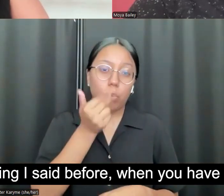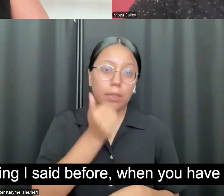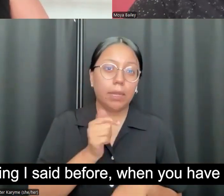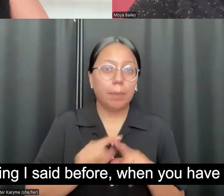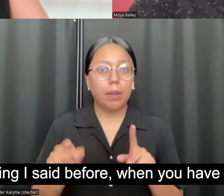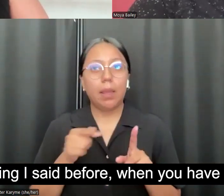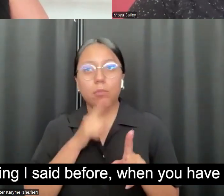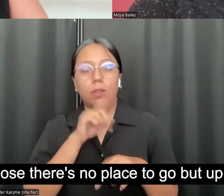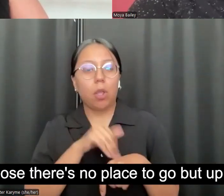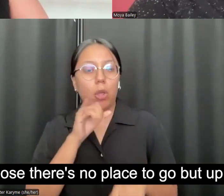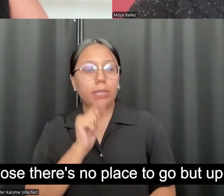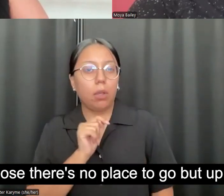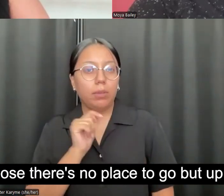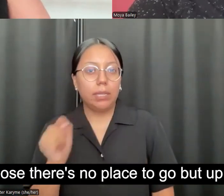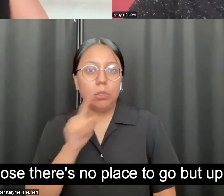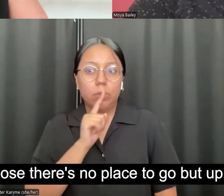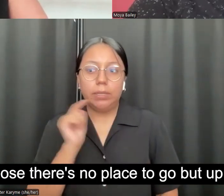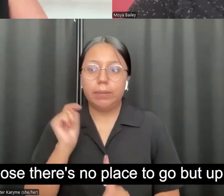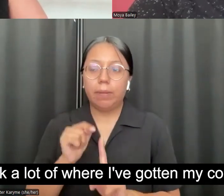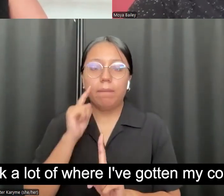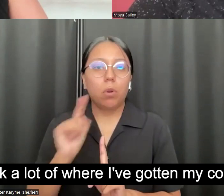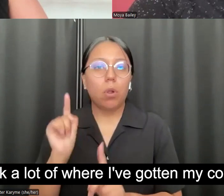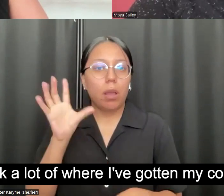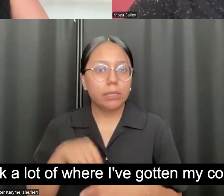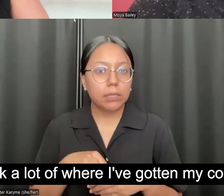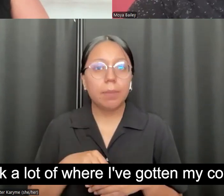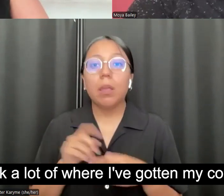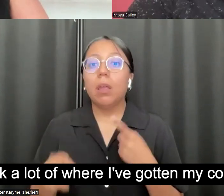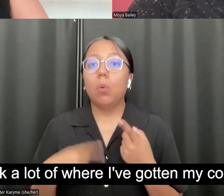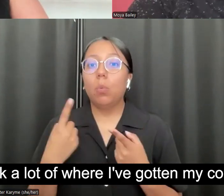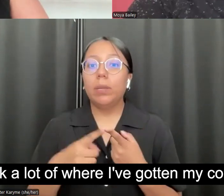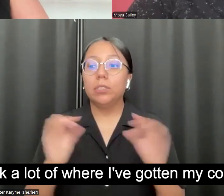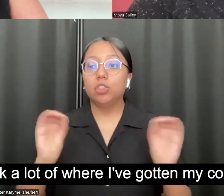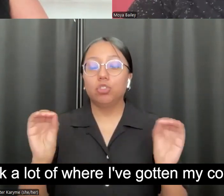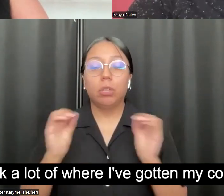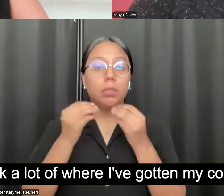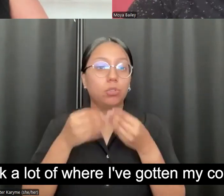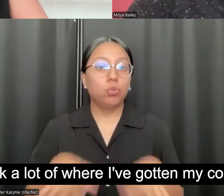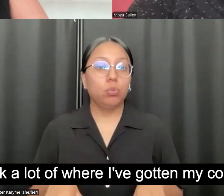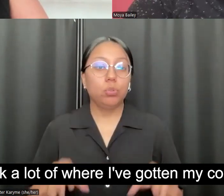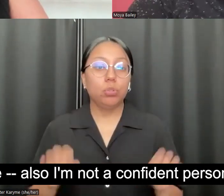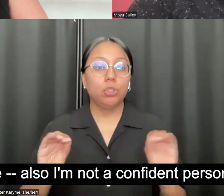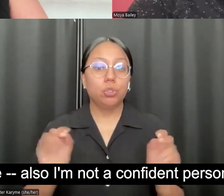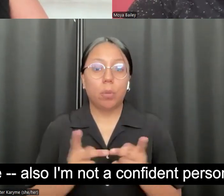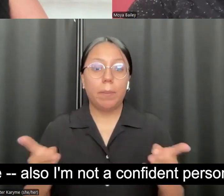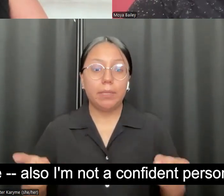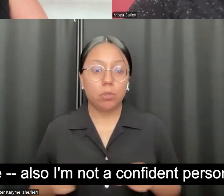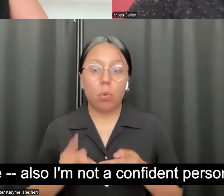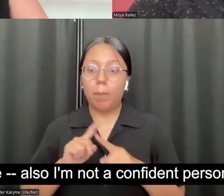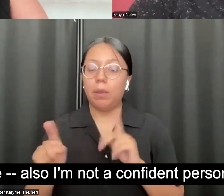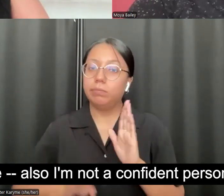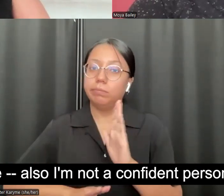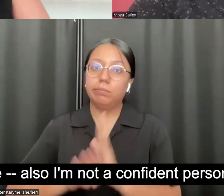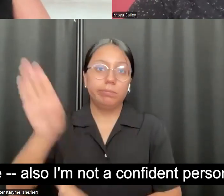thing I said before of like when you have nothing to lose, there's no place to go but up. So I think a lot of where I've gotten my confidence, which like